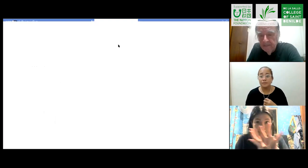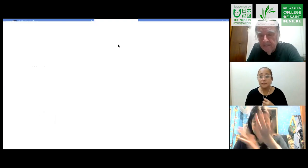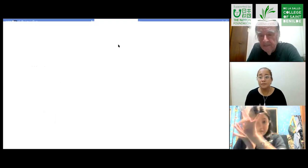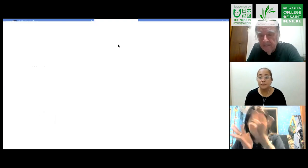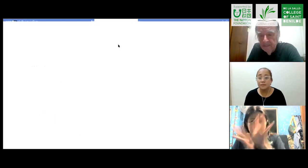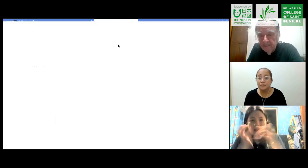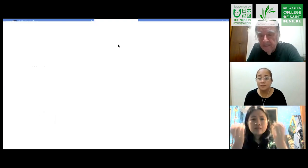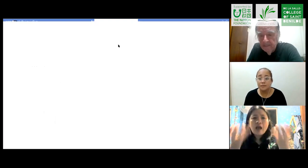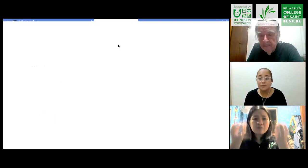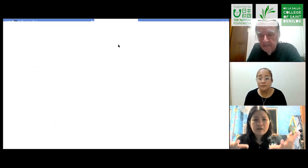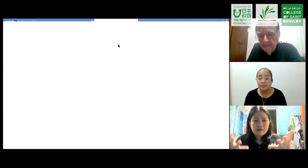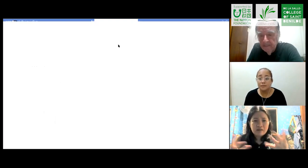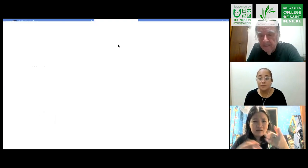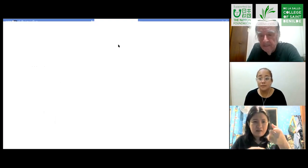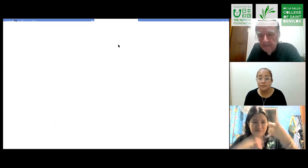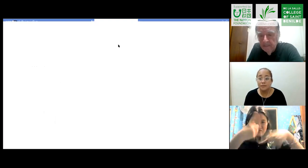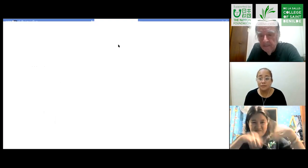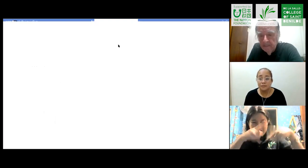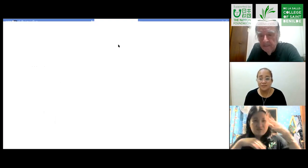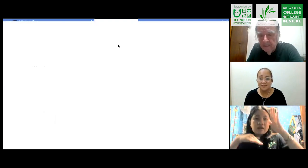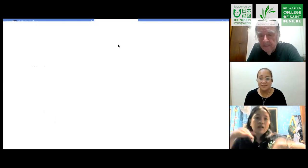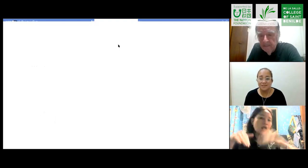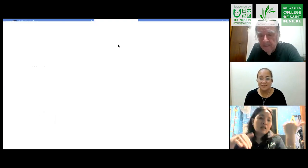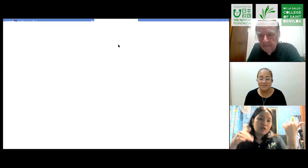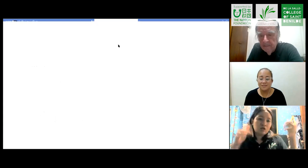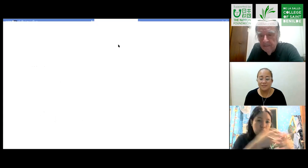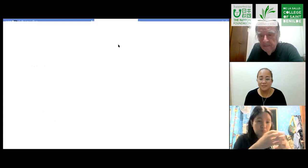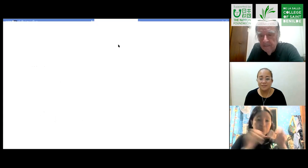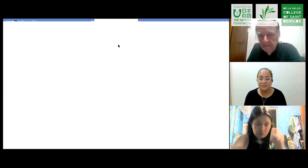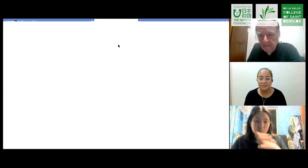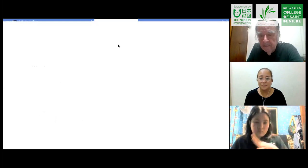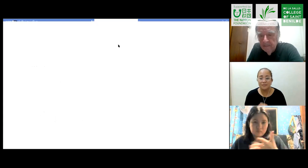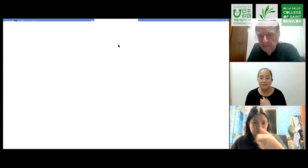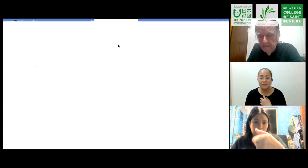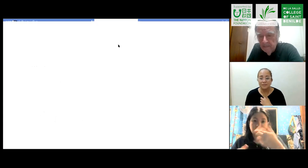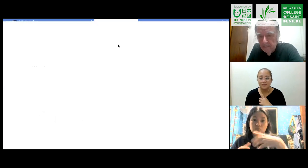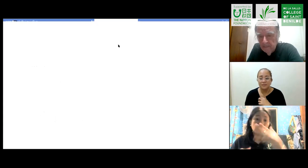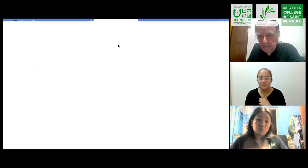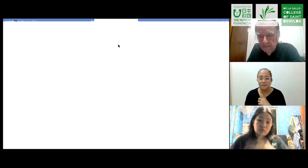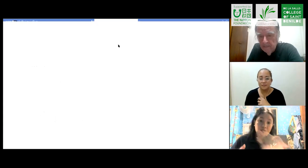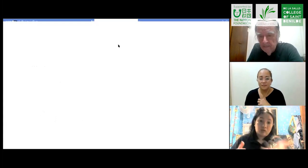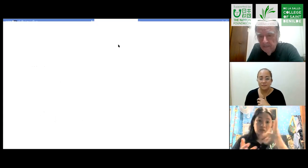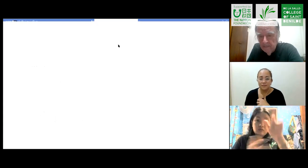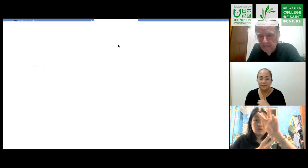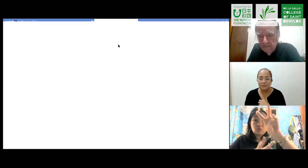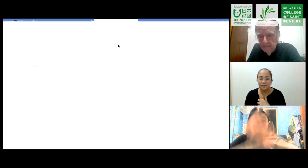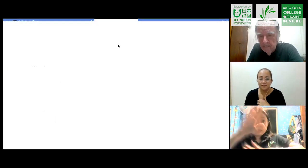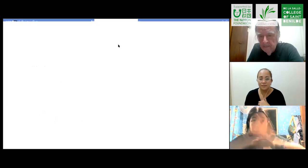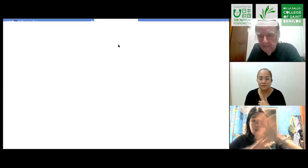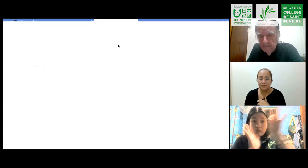For lesson 7 and 8, there are a lot of signs. And so it would be appreciated if some other